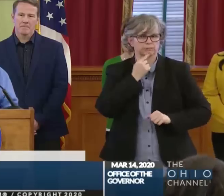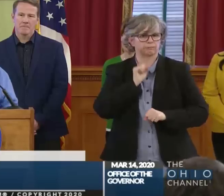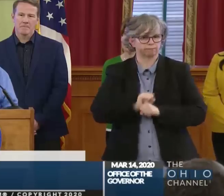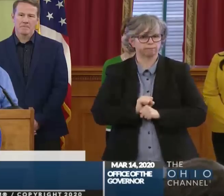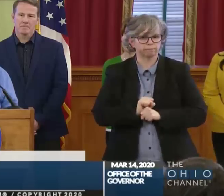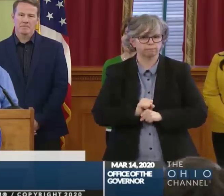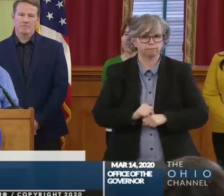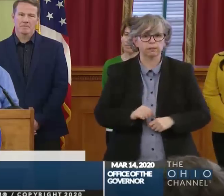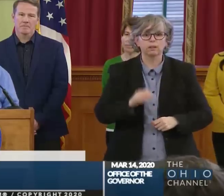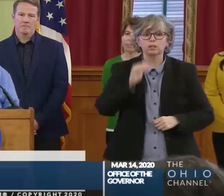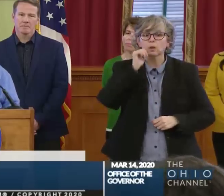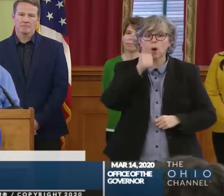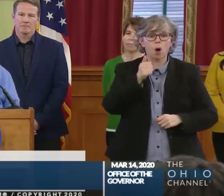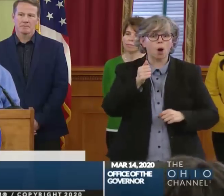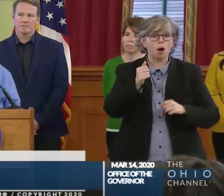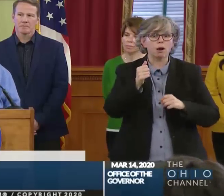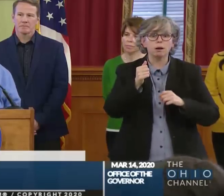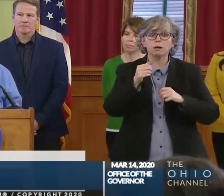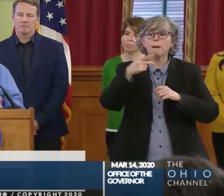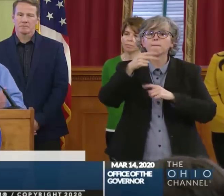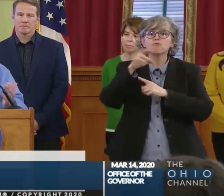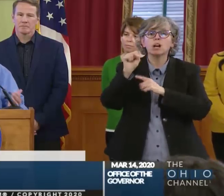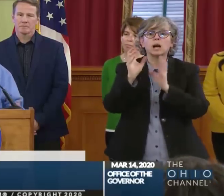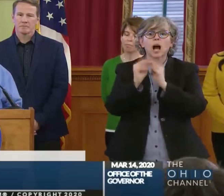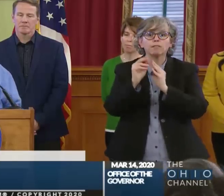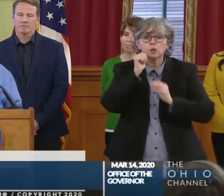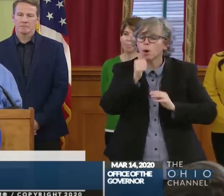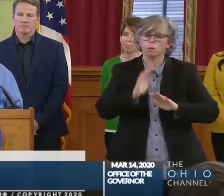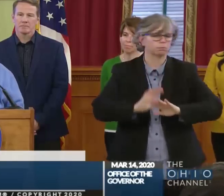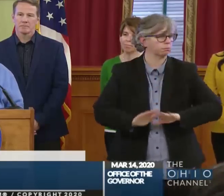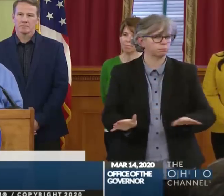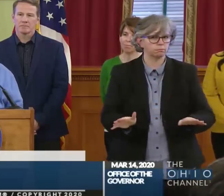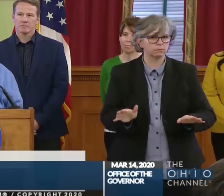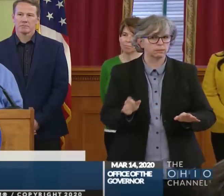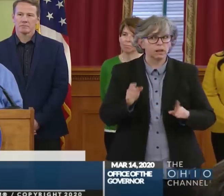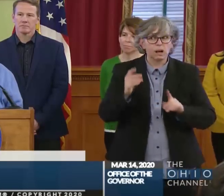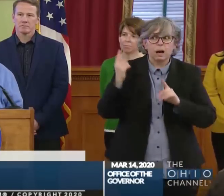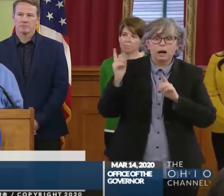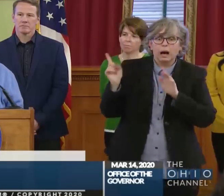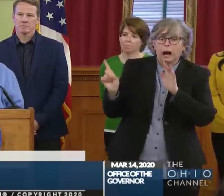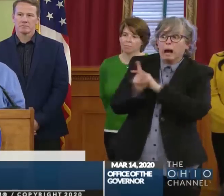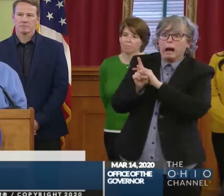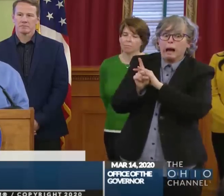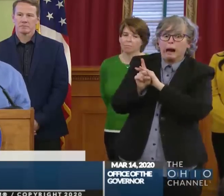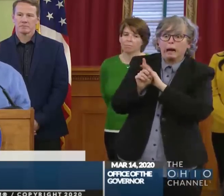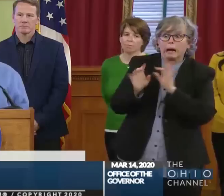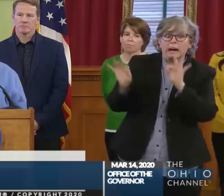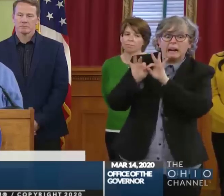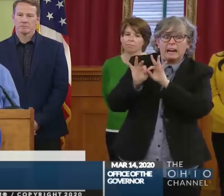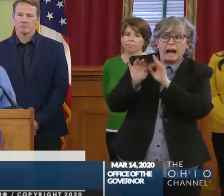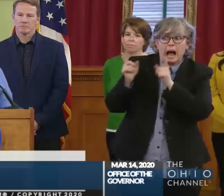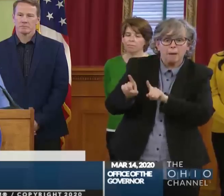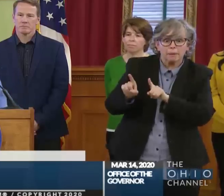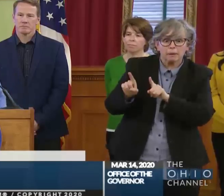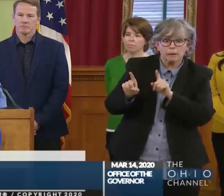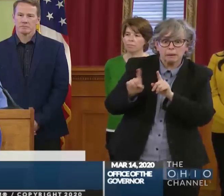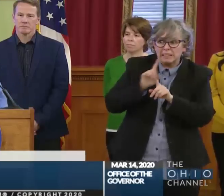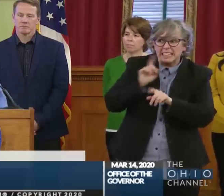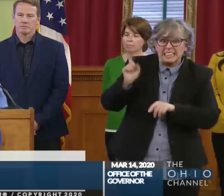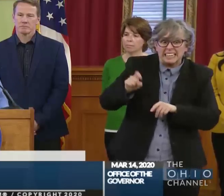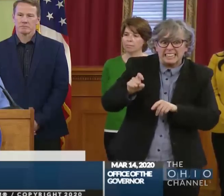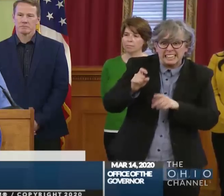conference tomorrow at 2 unless something that is particularly significant and something that we really need to be able to